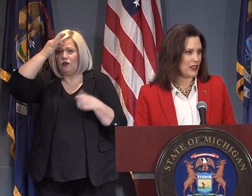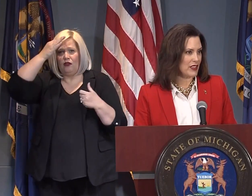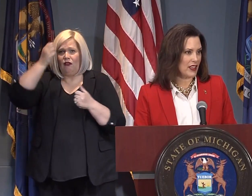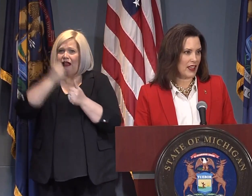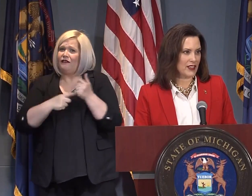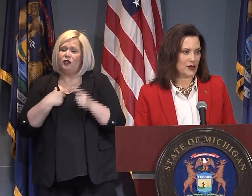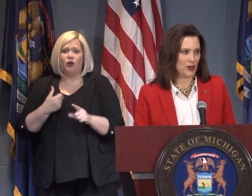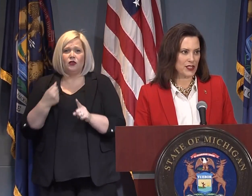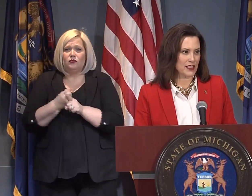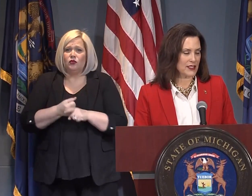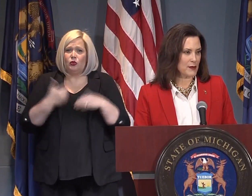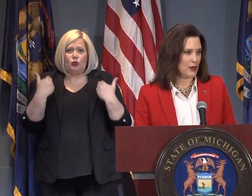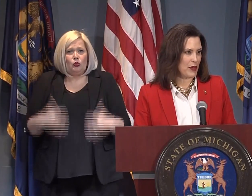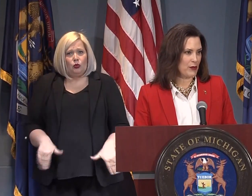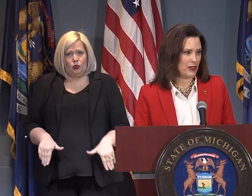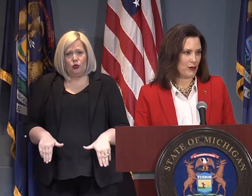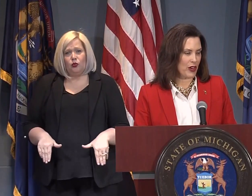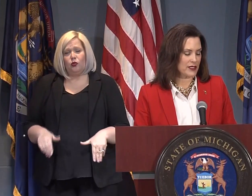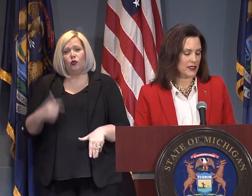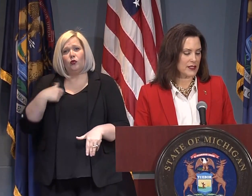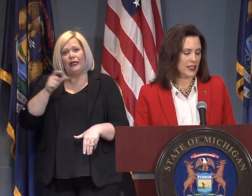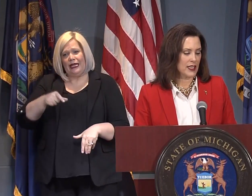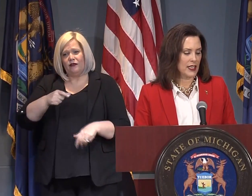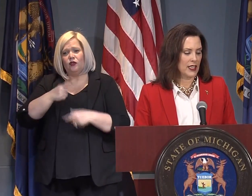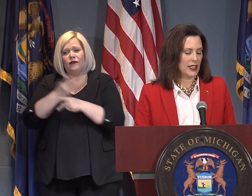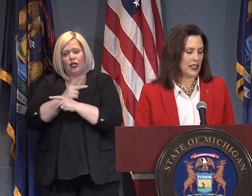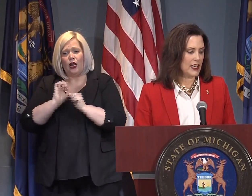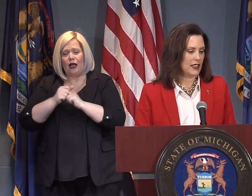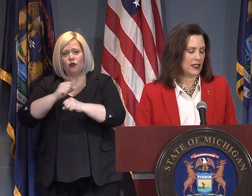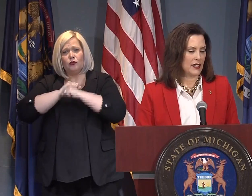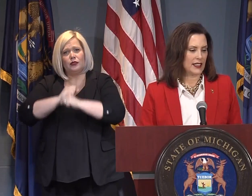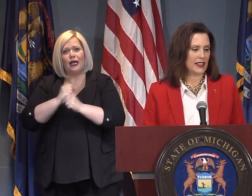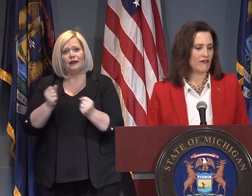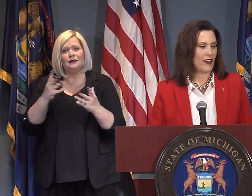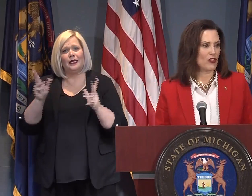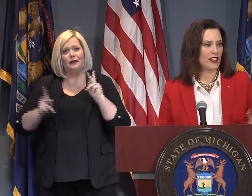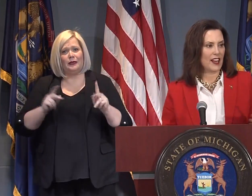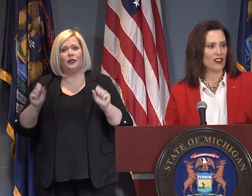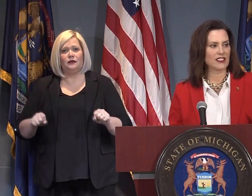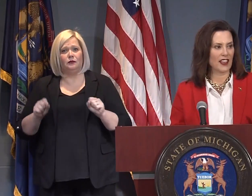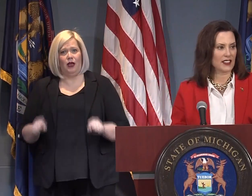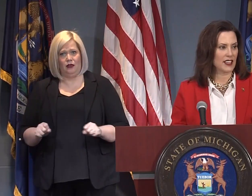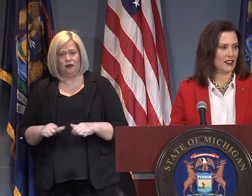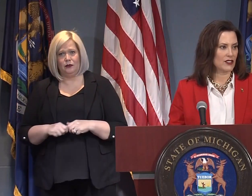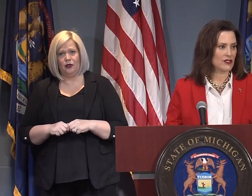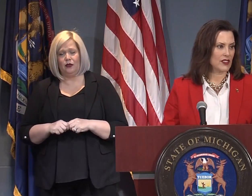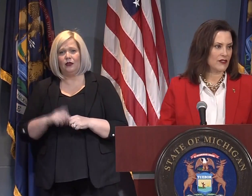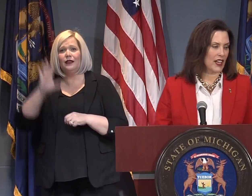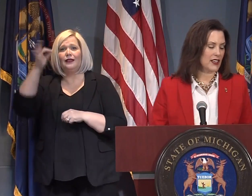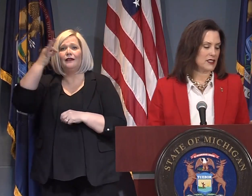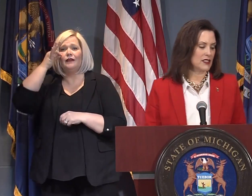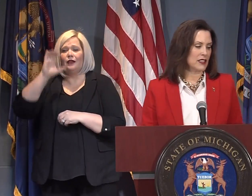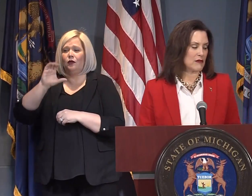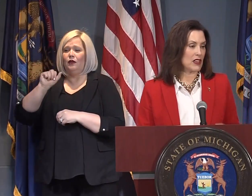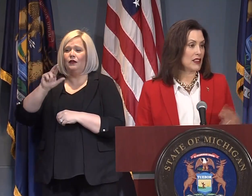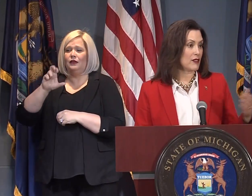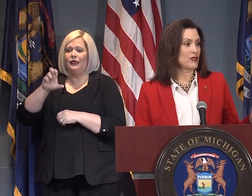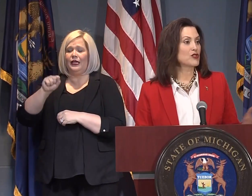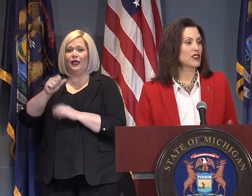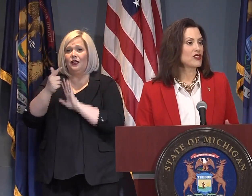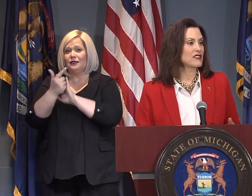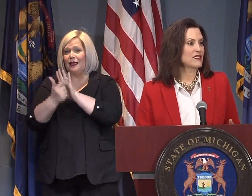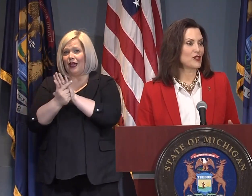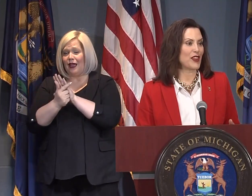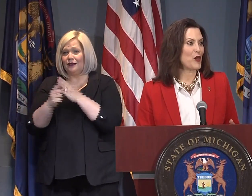of our ability and to protect as many people in the process. The Federal CARES Act dollars have got a lot